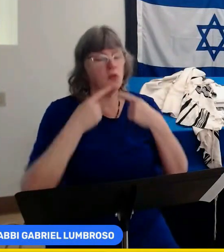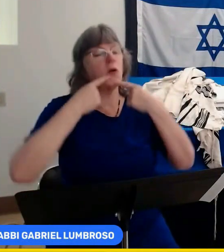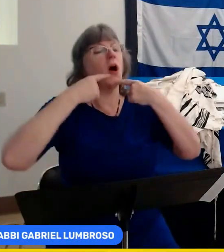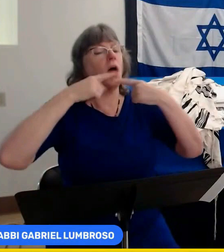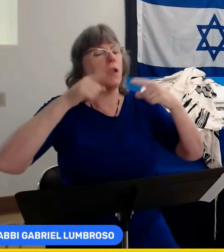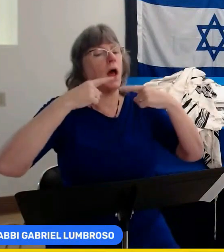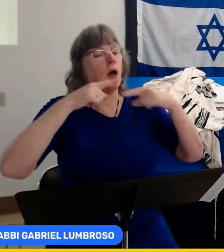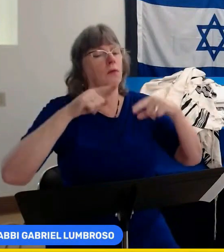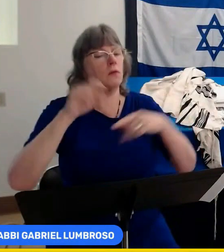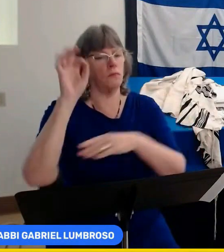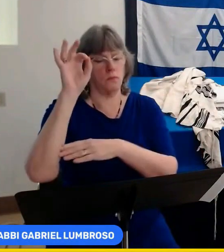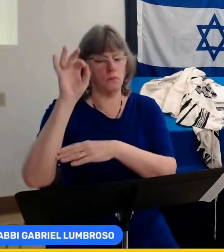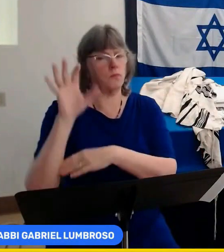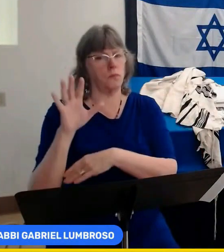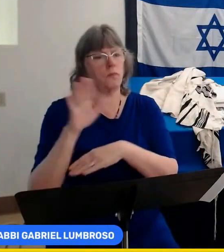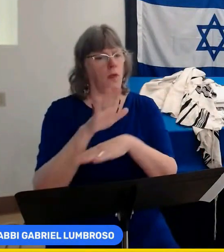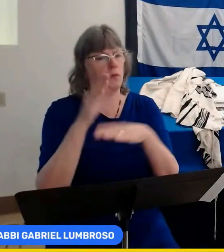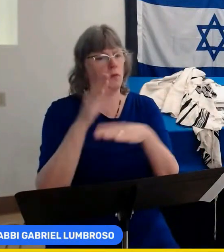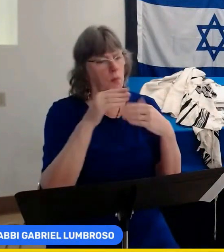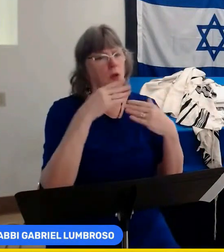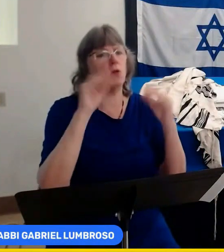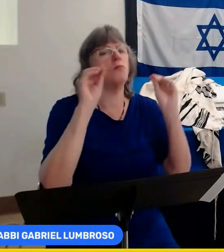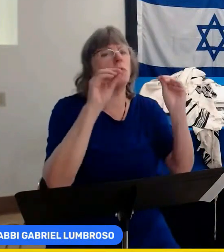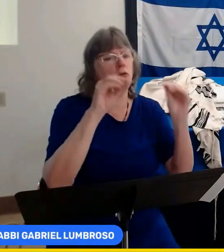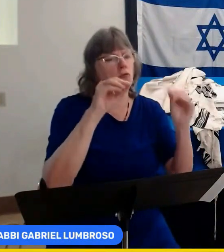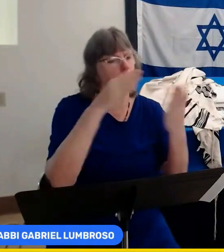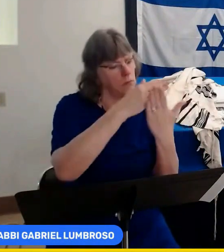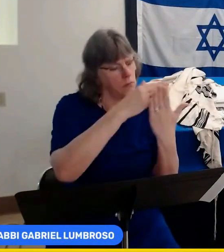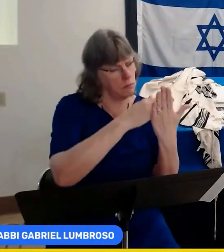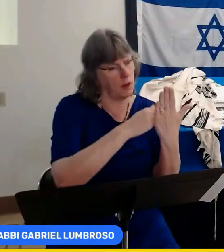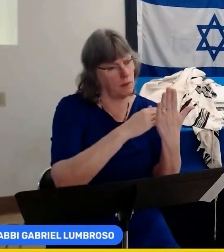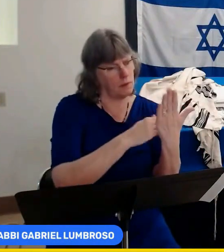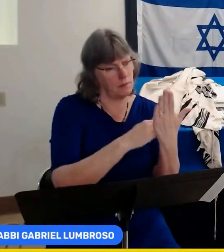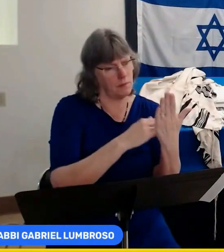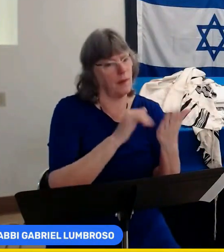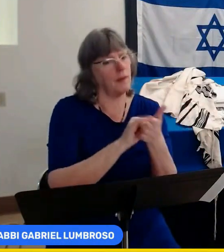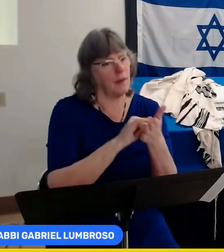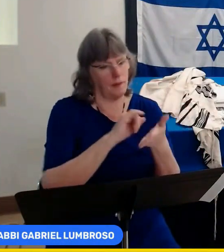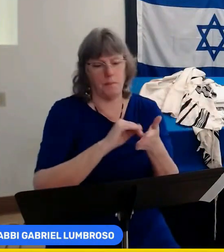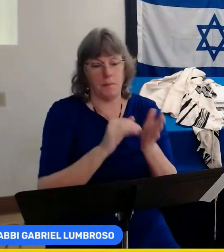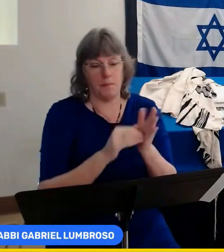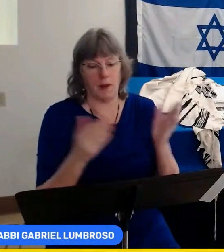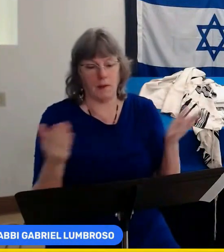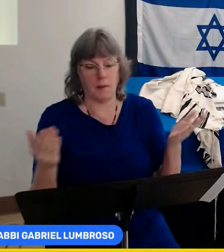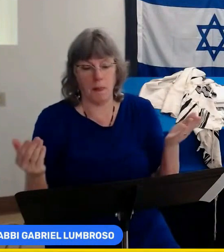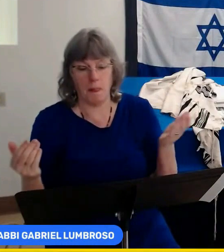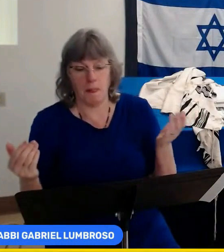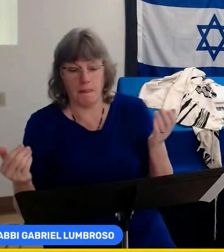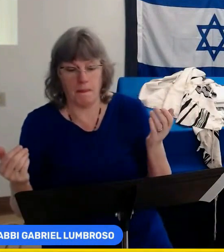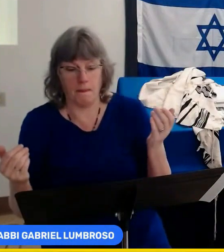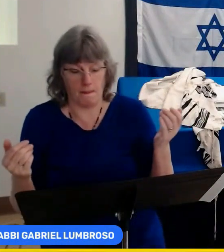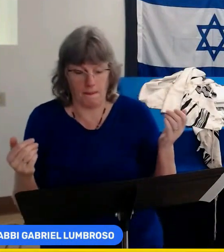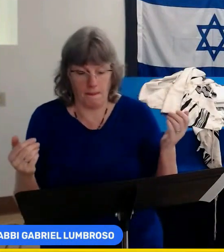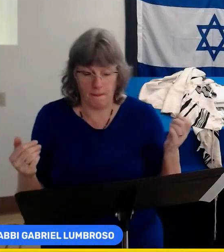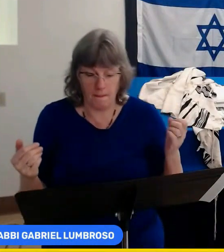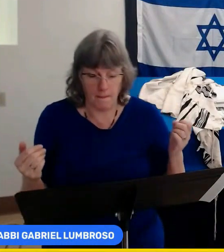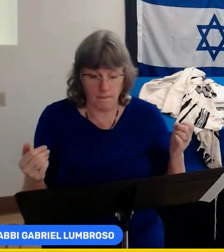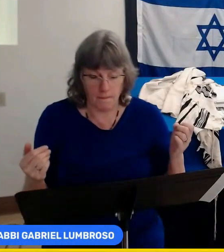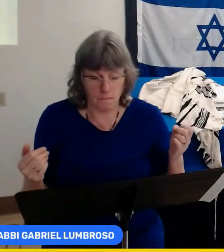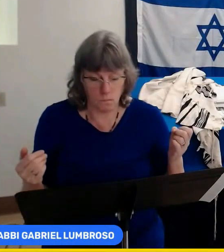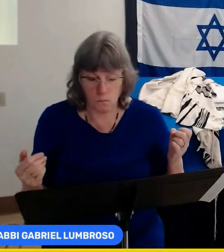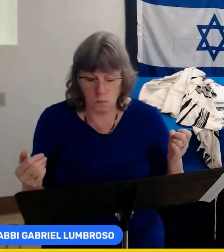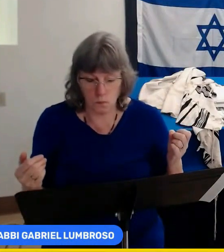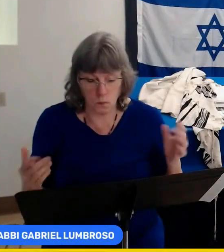publicly. Announce officially or publicly. Declare something one considers important with due emphasis.